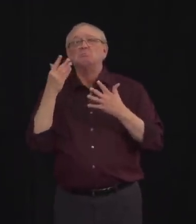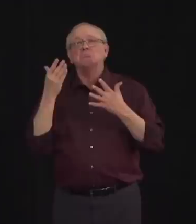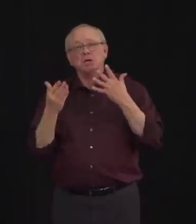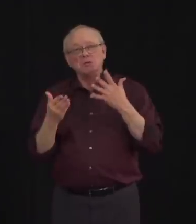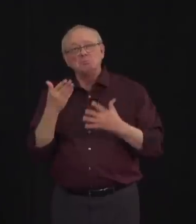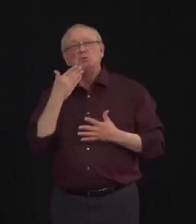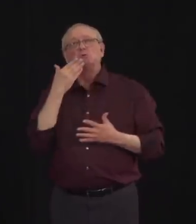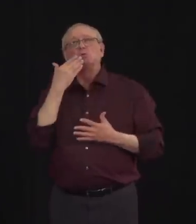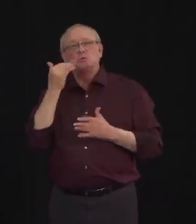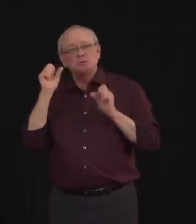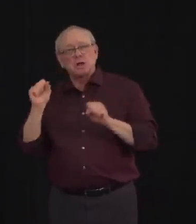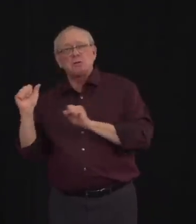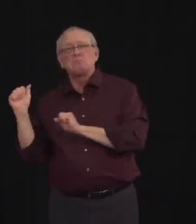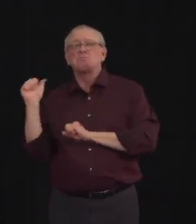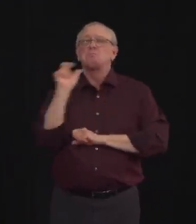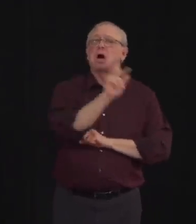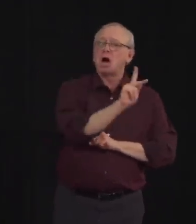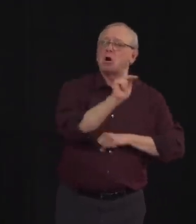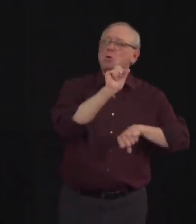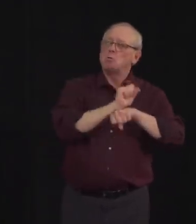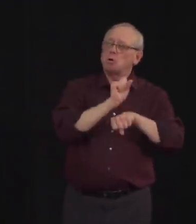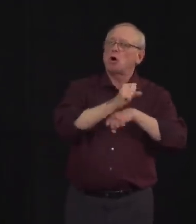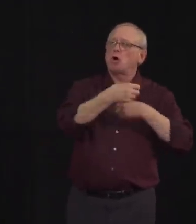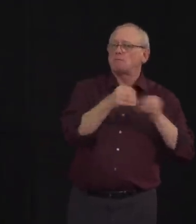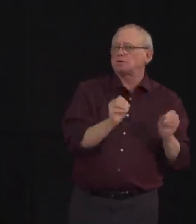guidance on the Alberta BizConnect website.